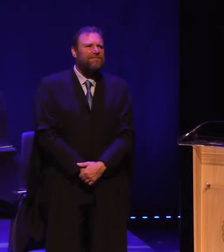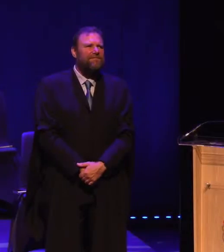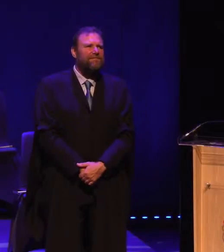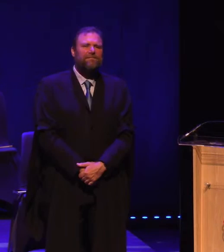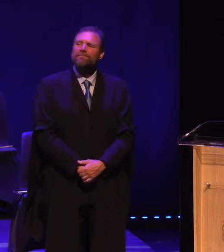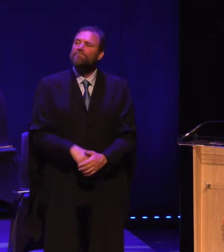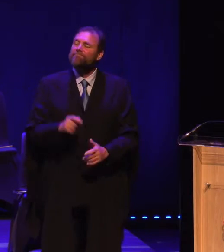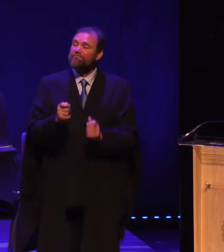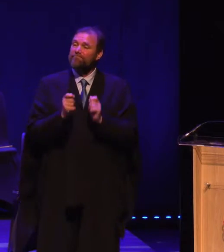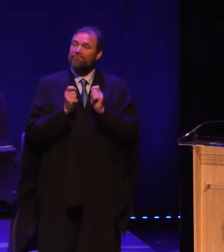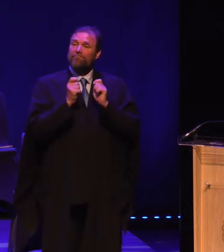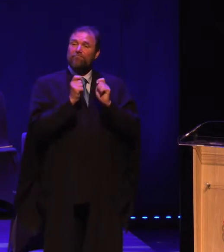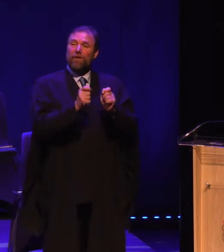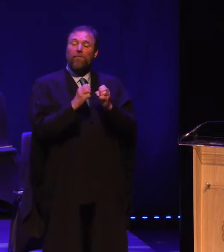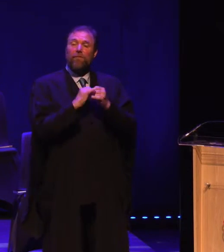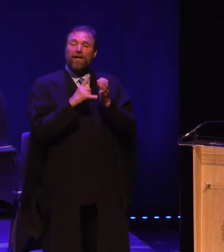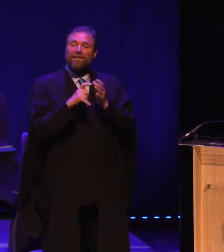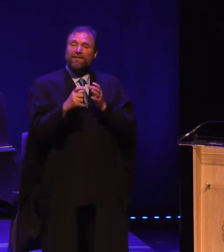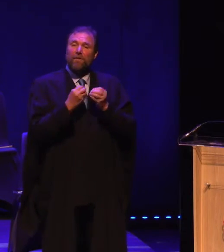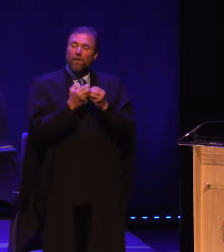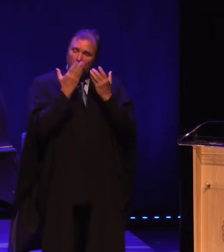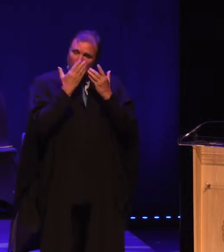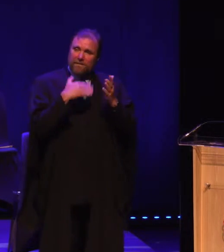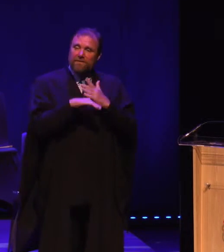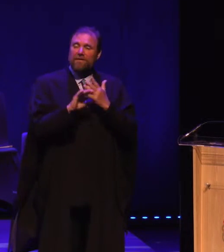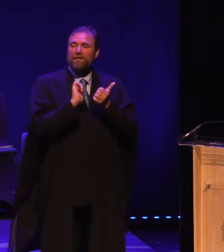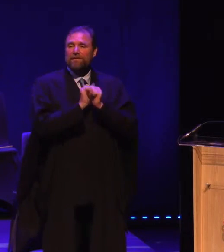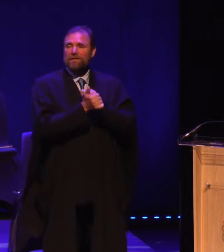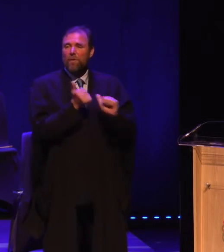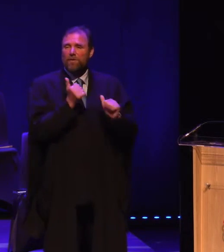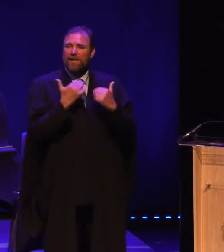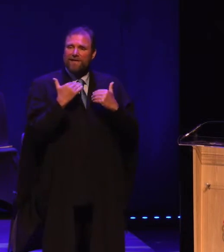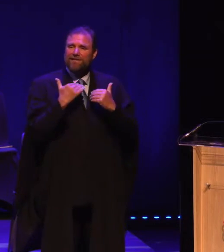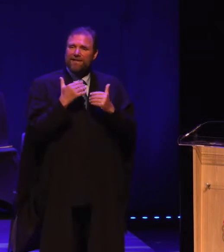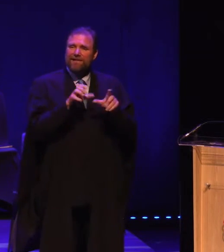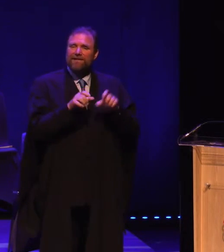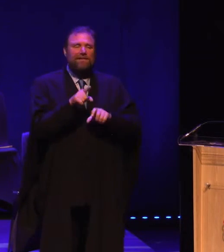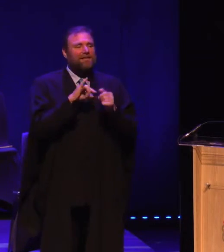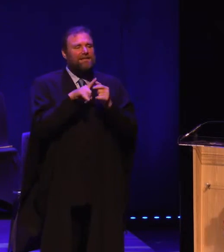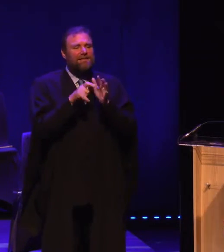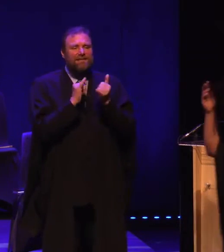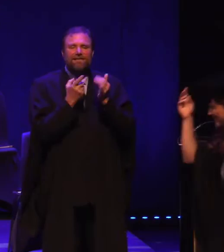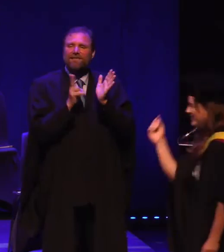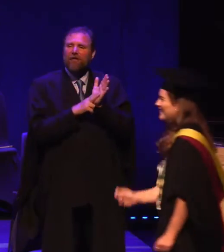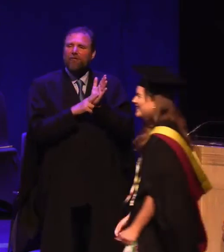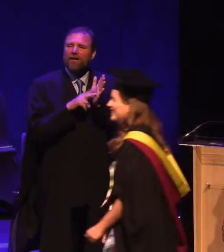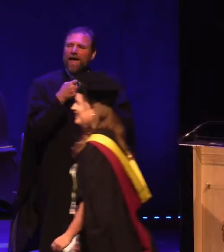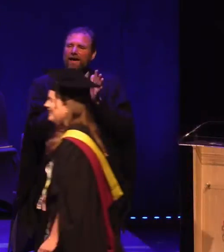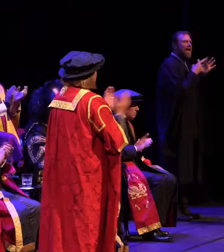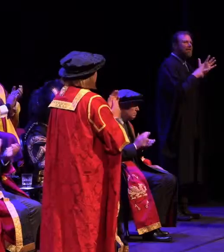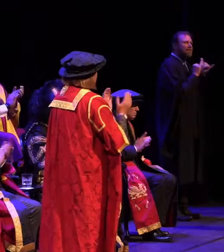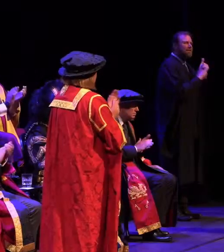The prize for the Bachelor of Science with Honours in Sport and Exercise Science, Saren Evans.